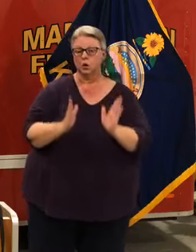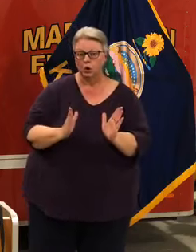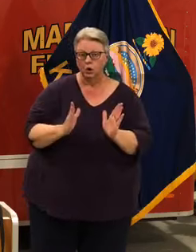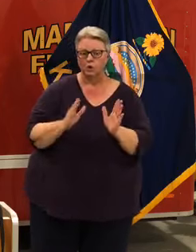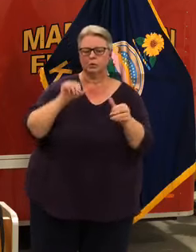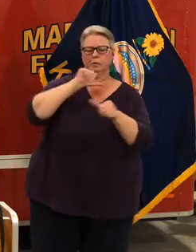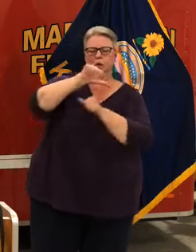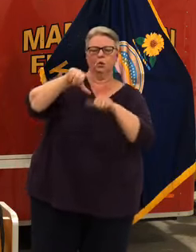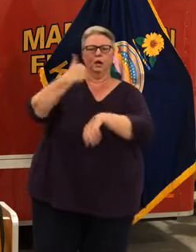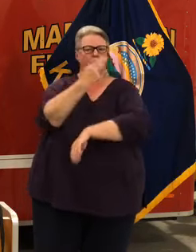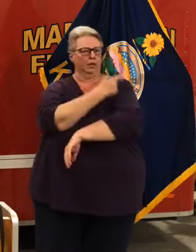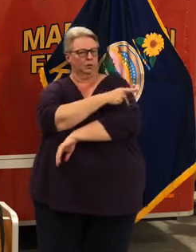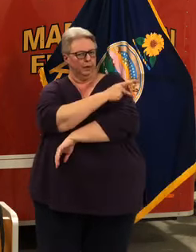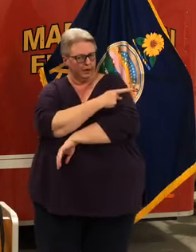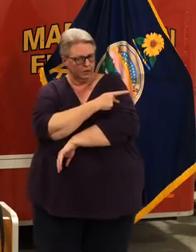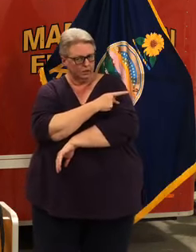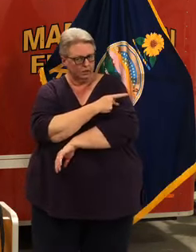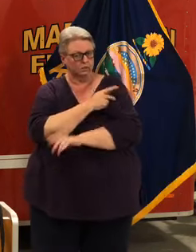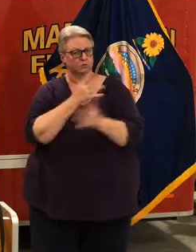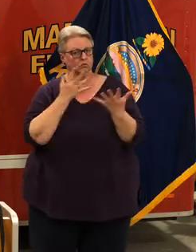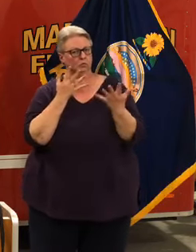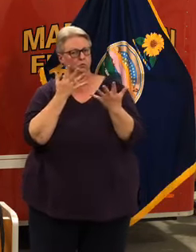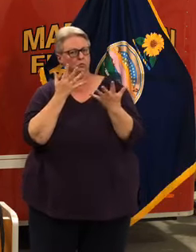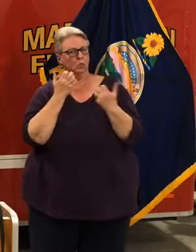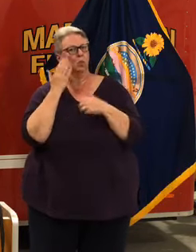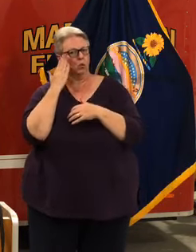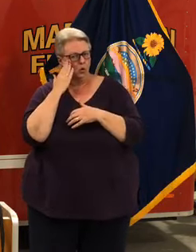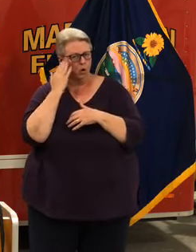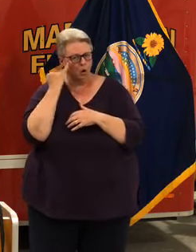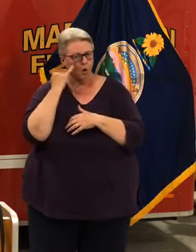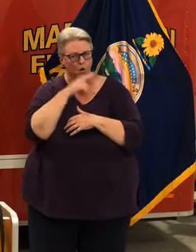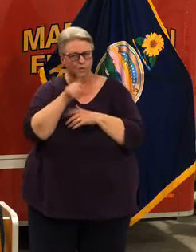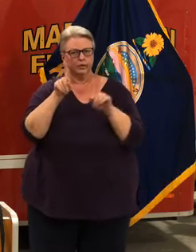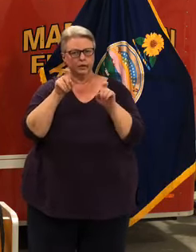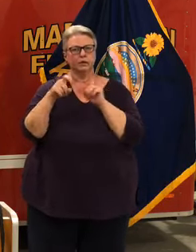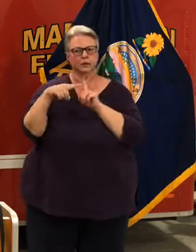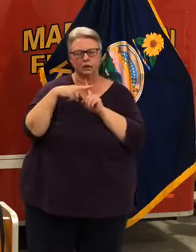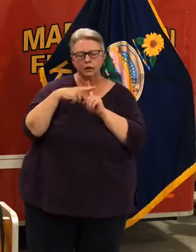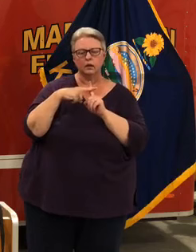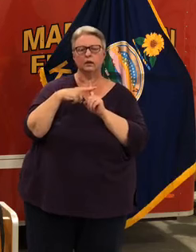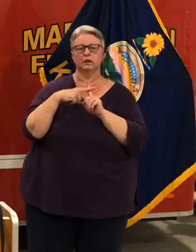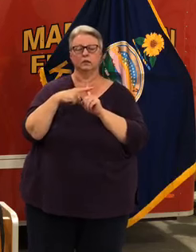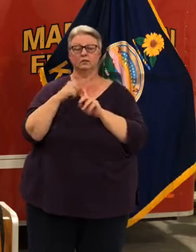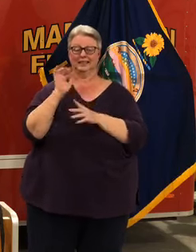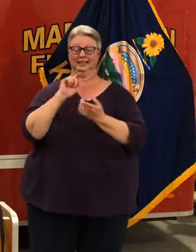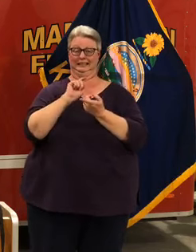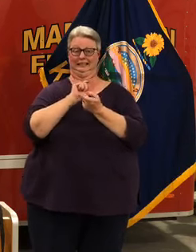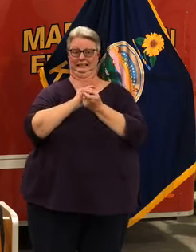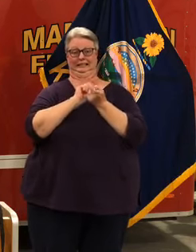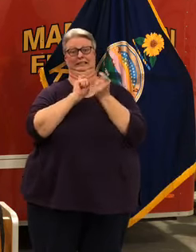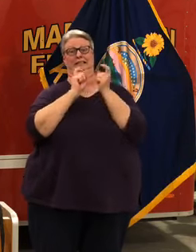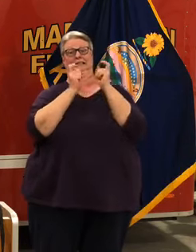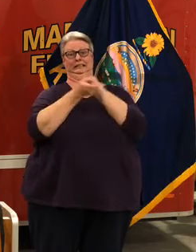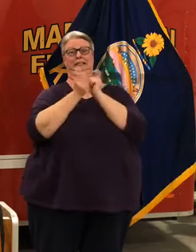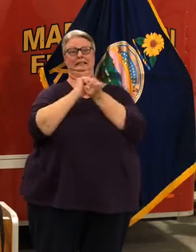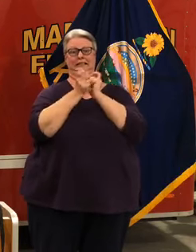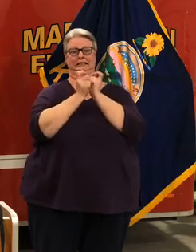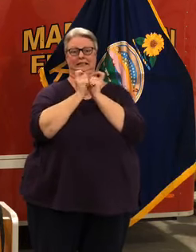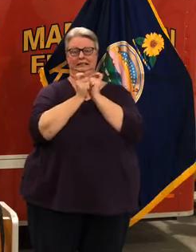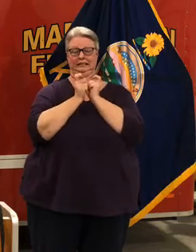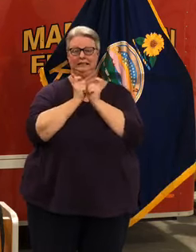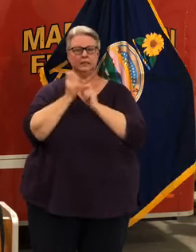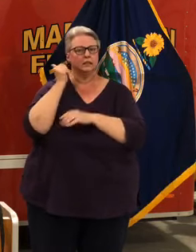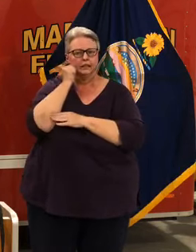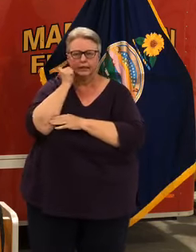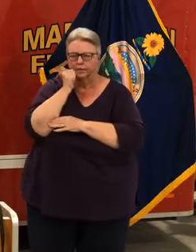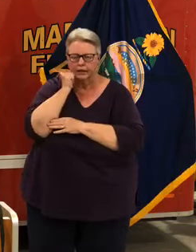patients and we don't want them around, we want to know if they have a positive. And that's changing day to day based on what our availability